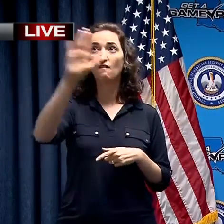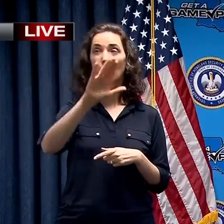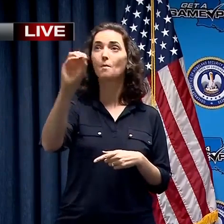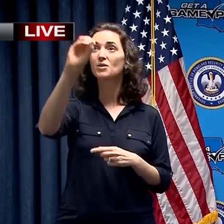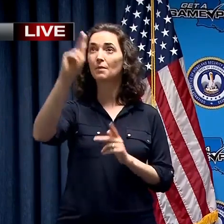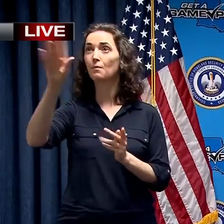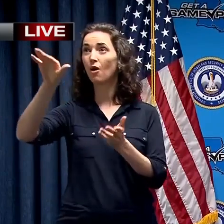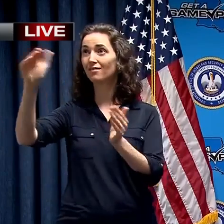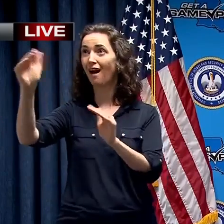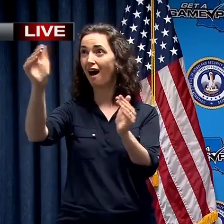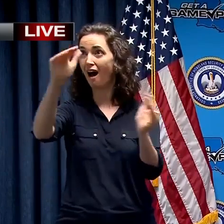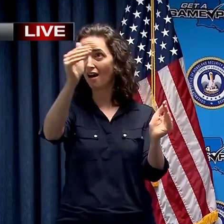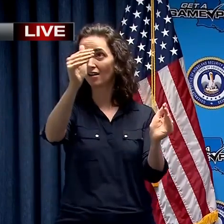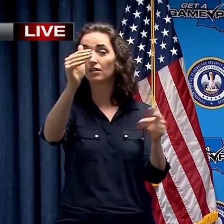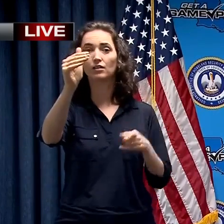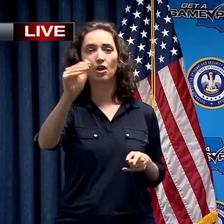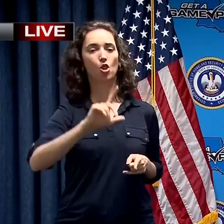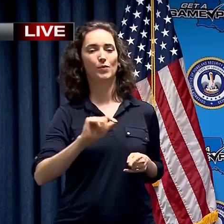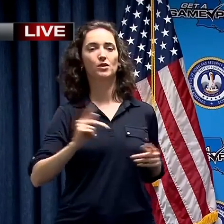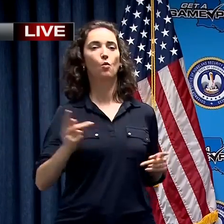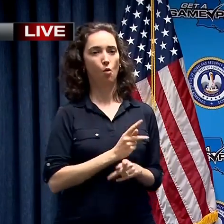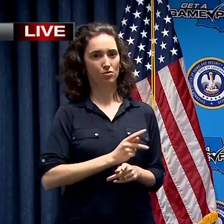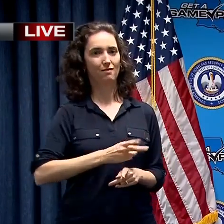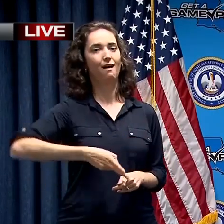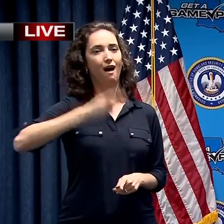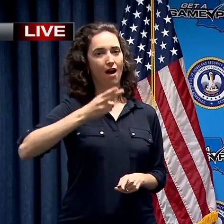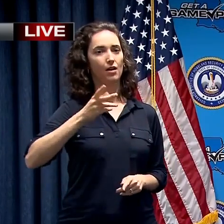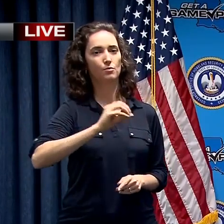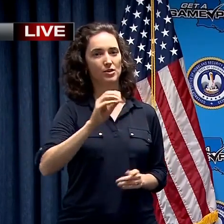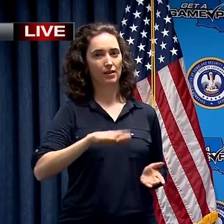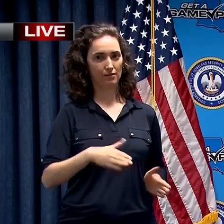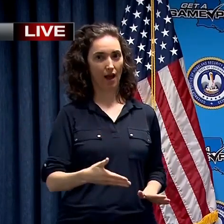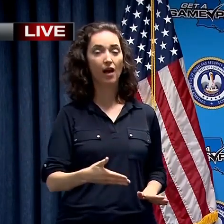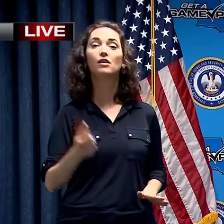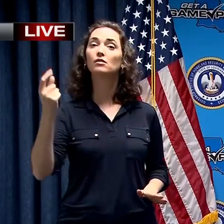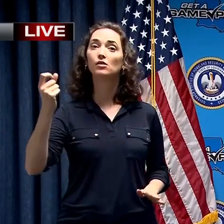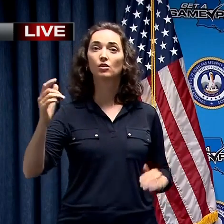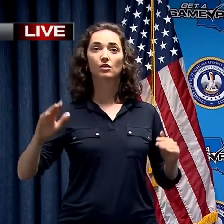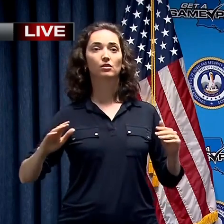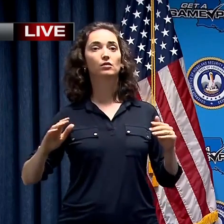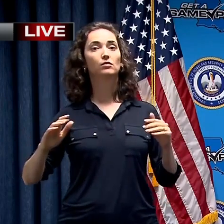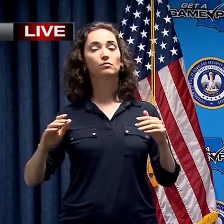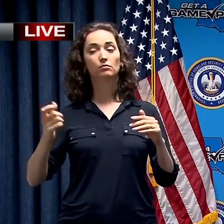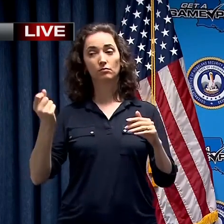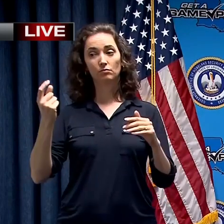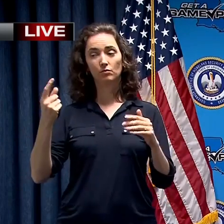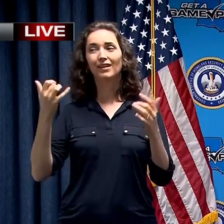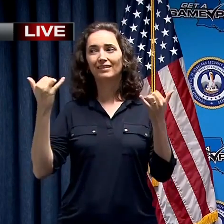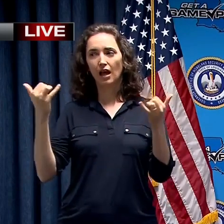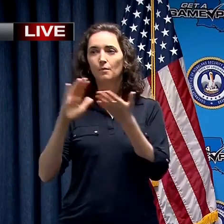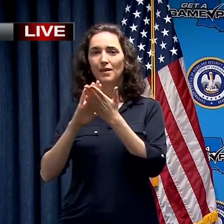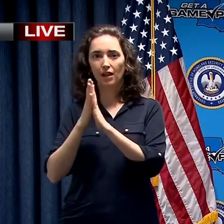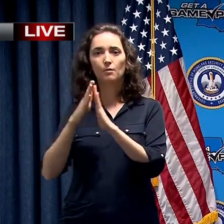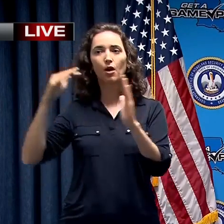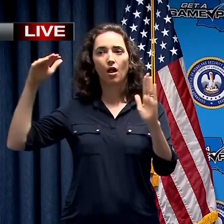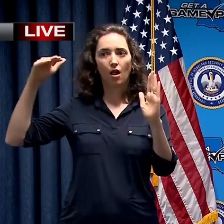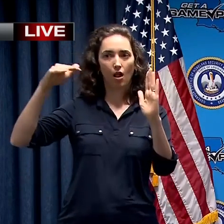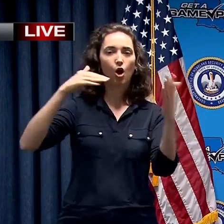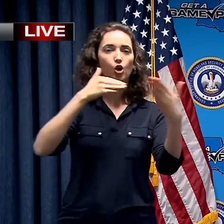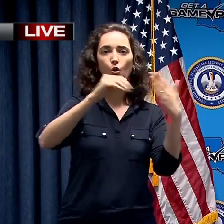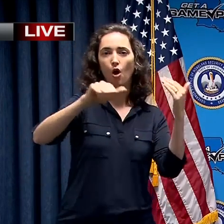much closer to the norm, because what we're finding out is we actually have much more COVID in our state than we